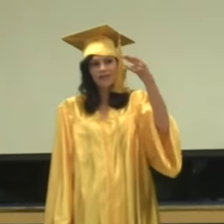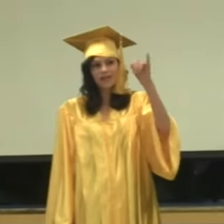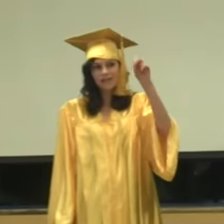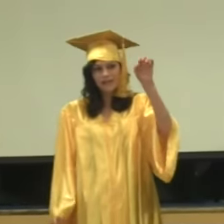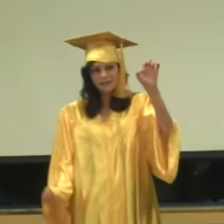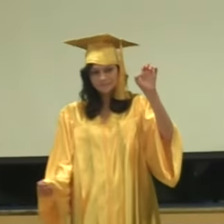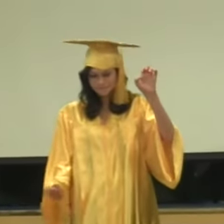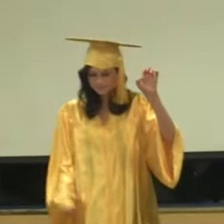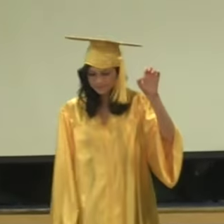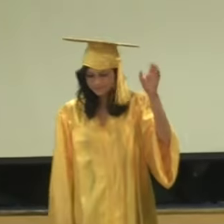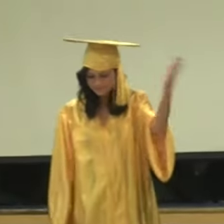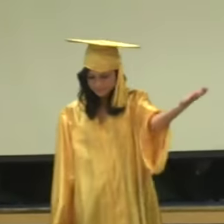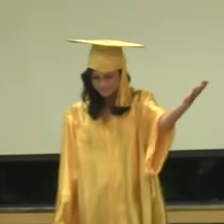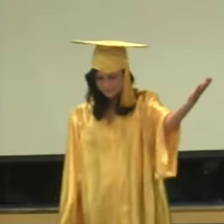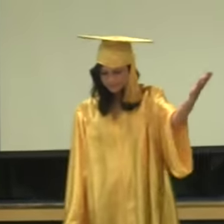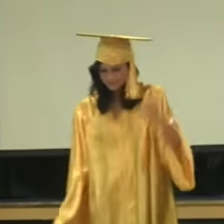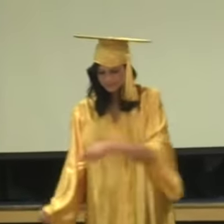And to Stephanie,